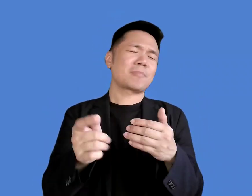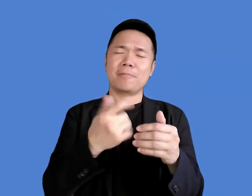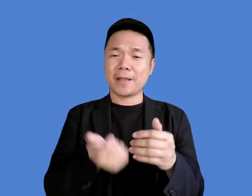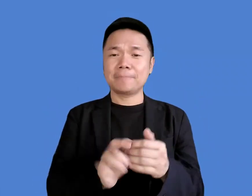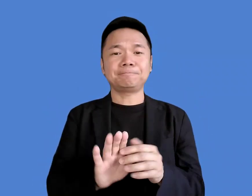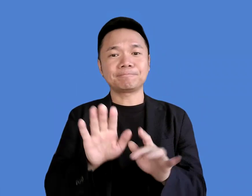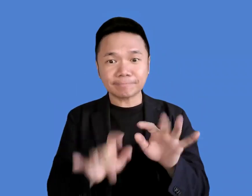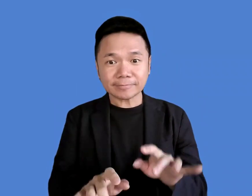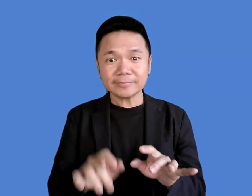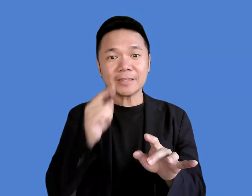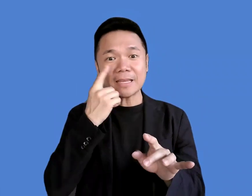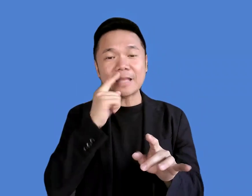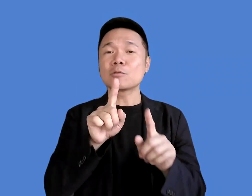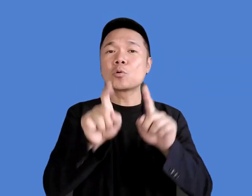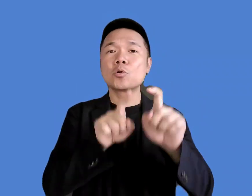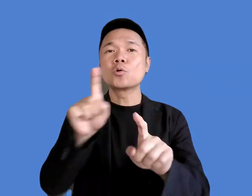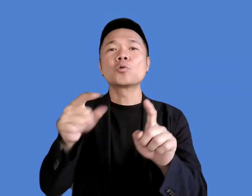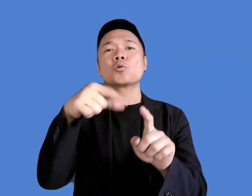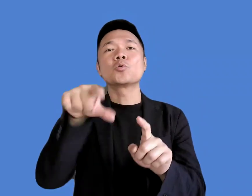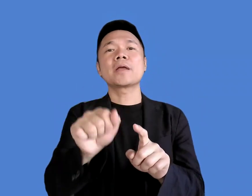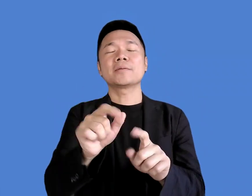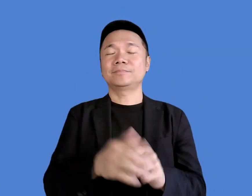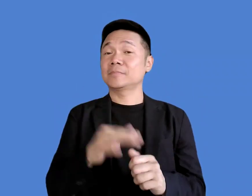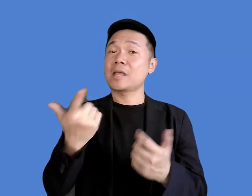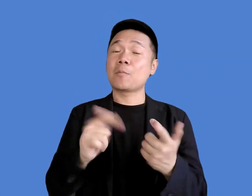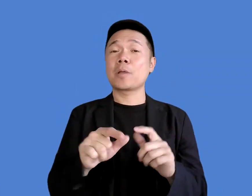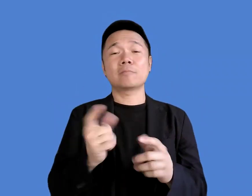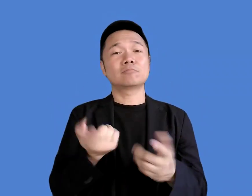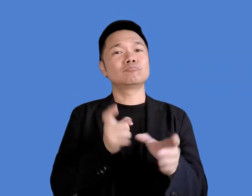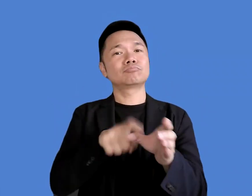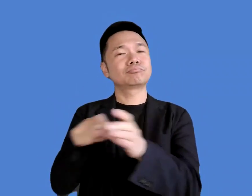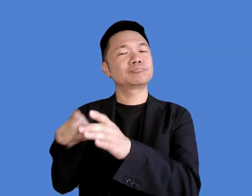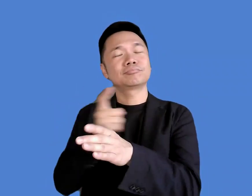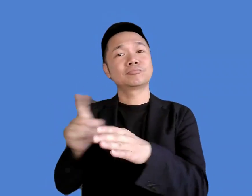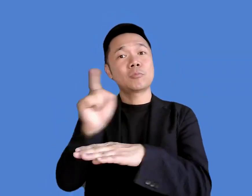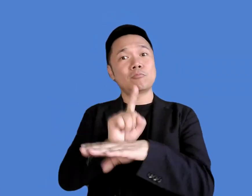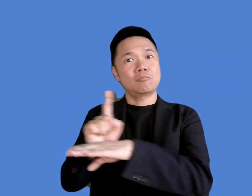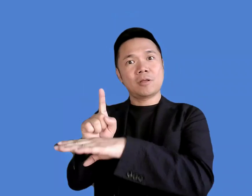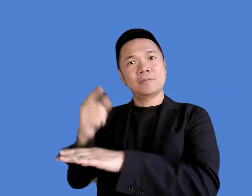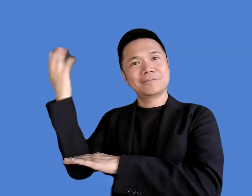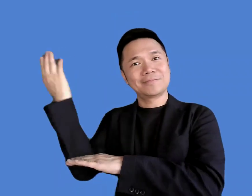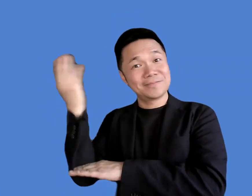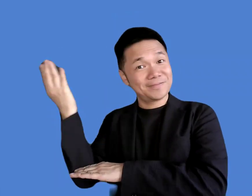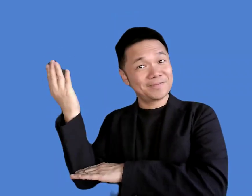today, and we will have some time, I think, with speakers that we have joining us today for some